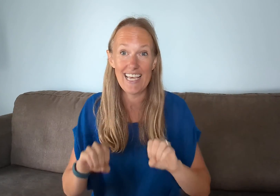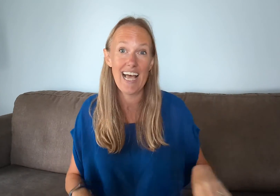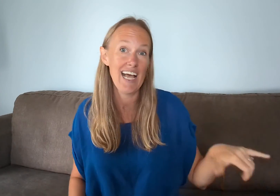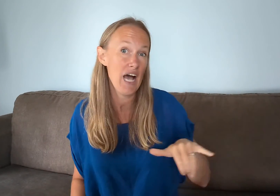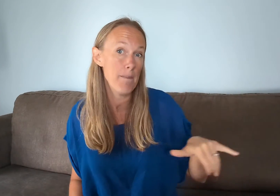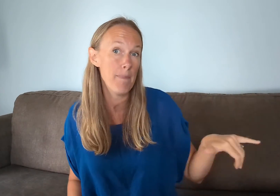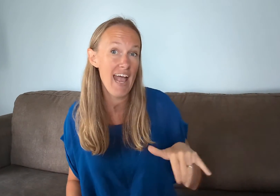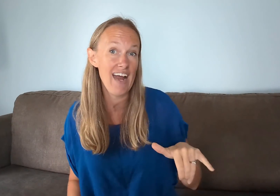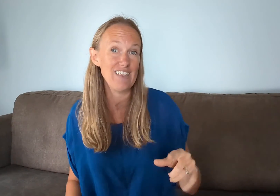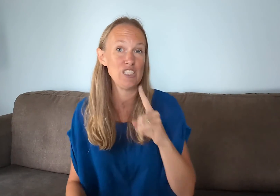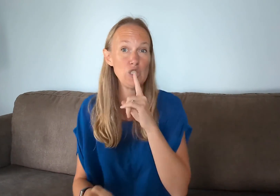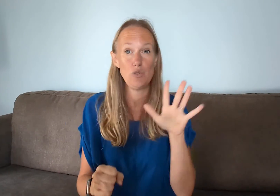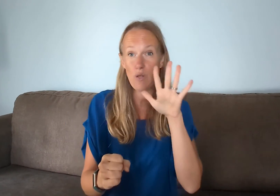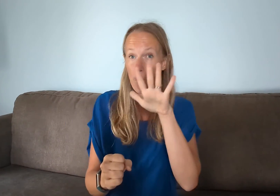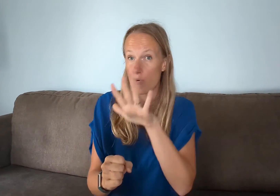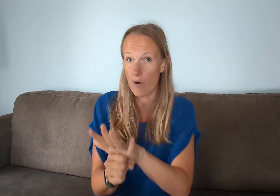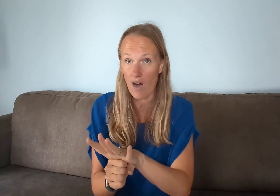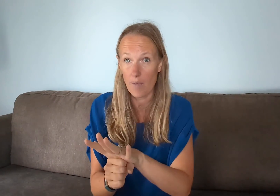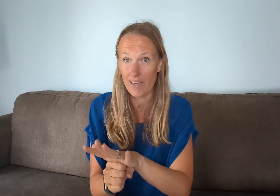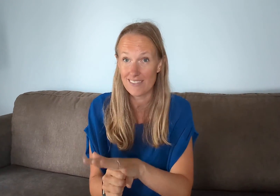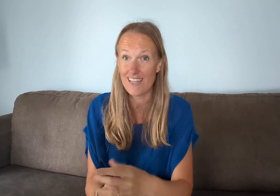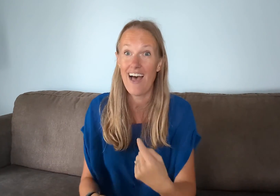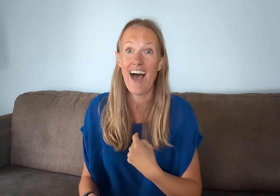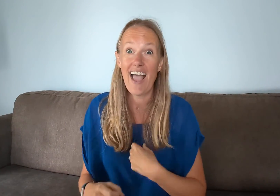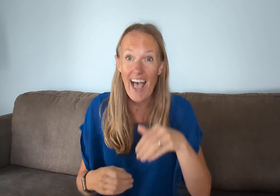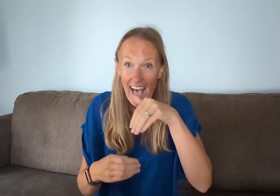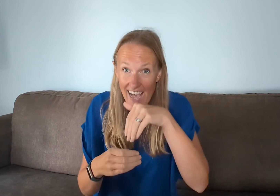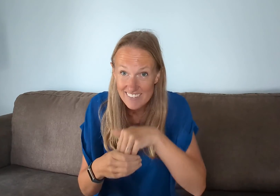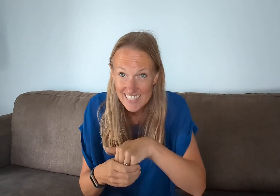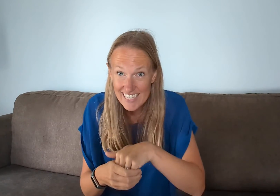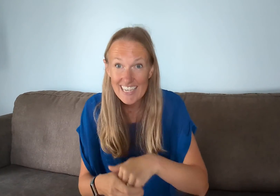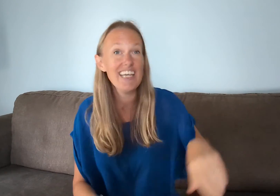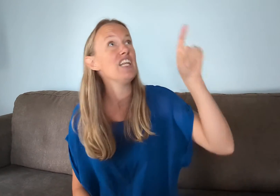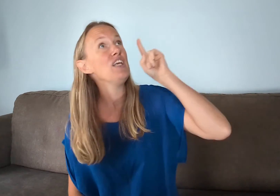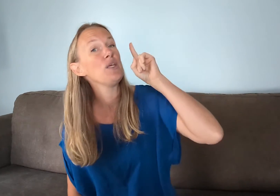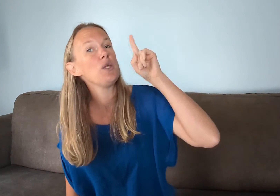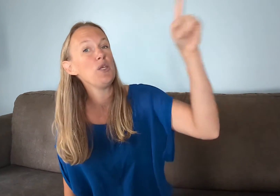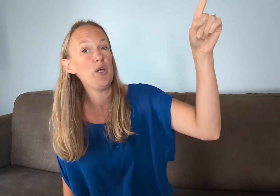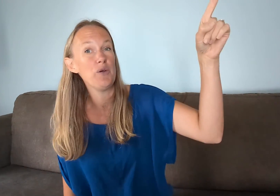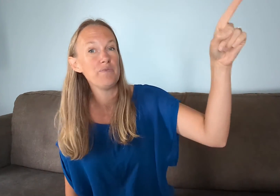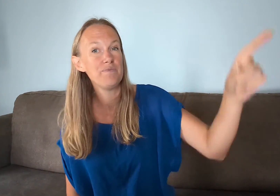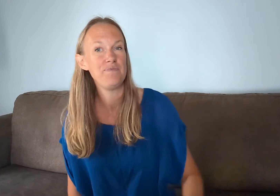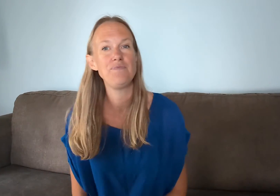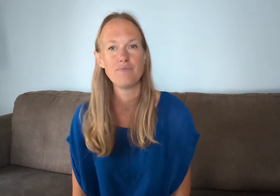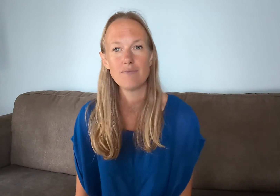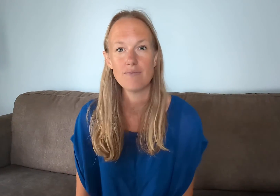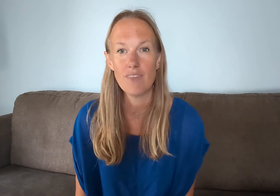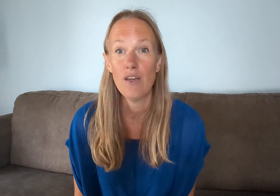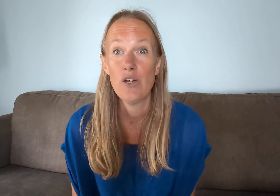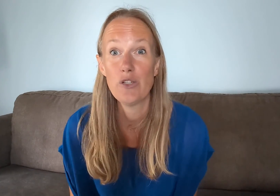Nothing compares to the promise I have in you. Who's